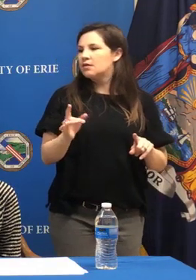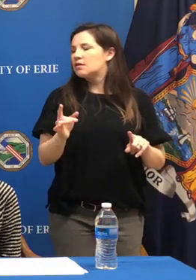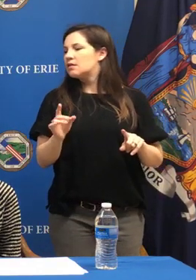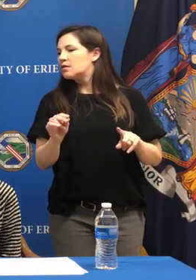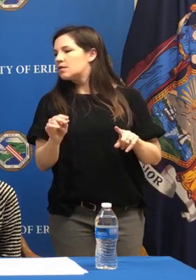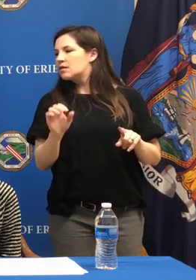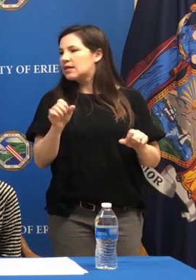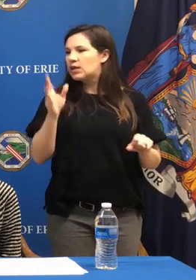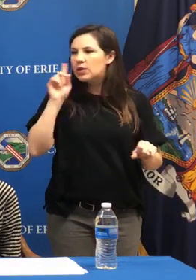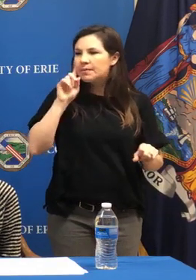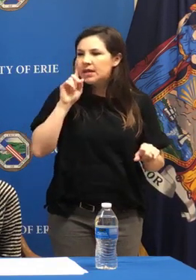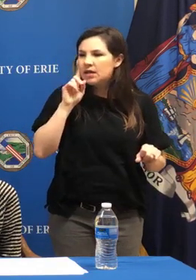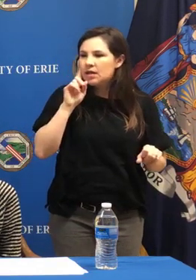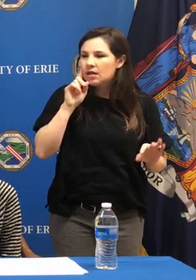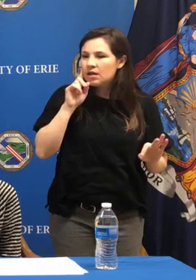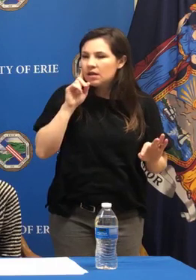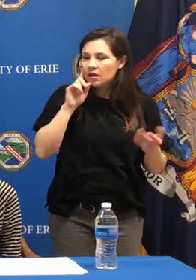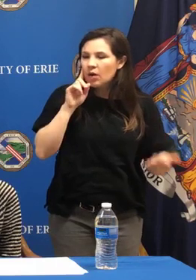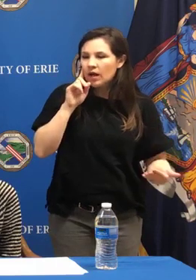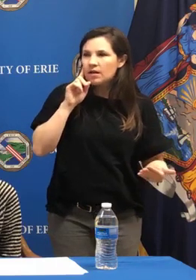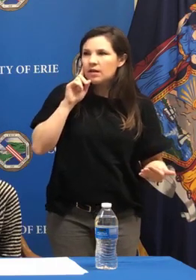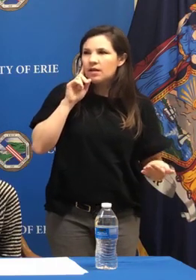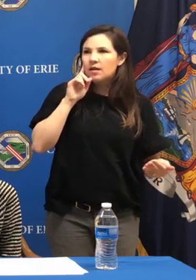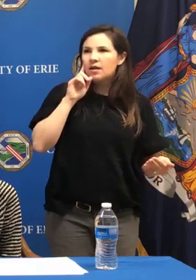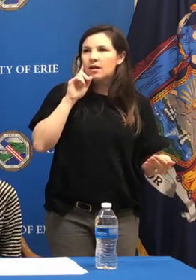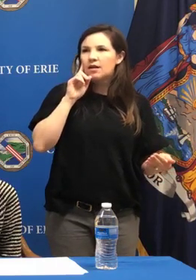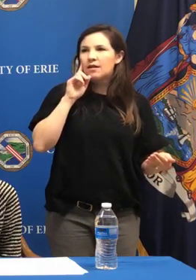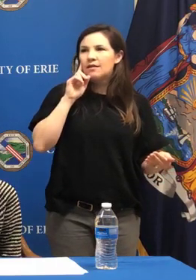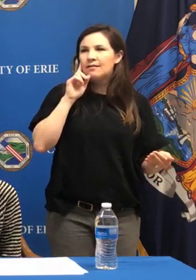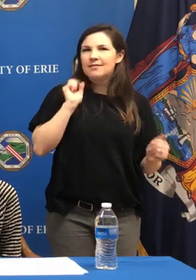No? Can you hear me? We can hear you. Go ahead.